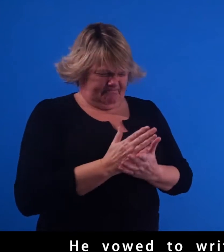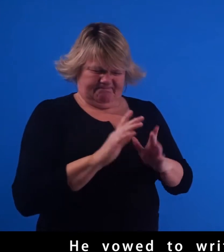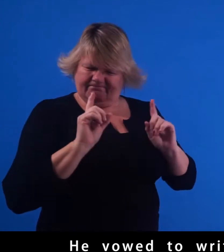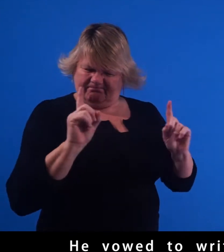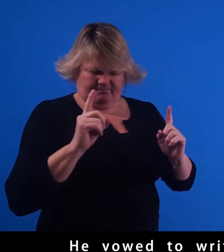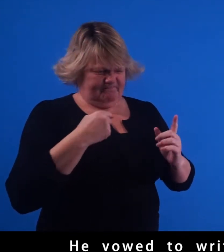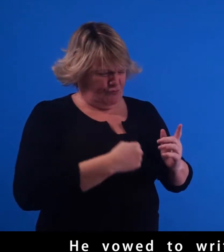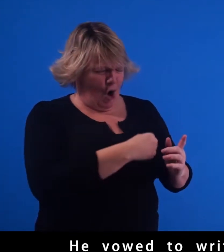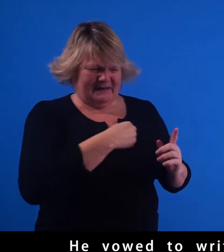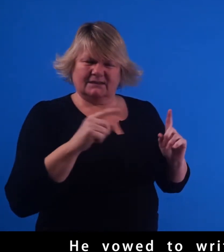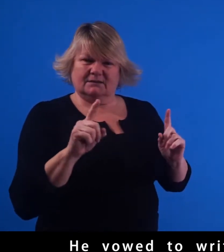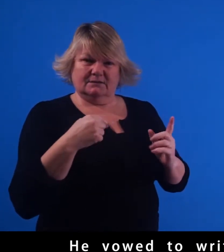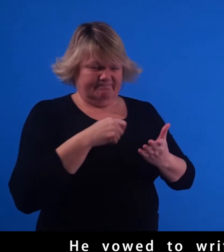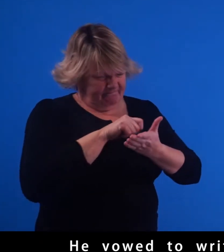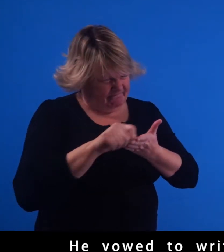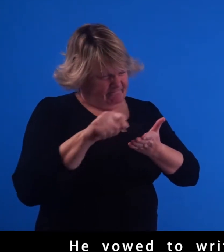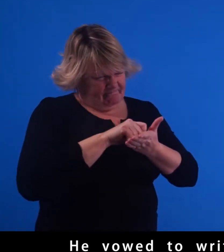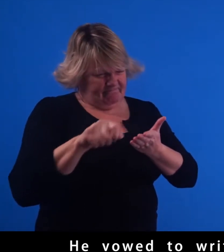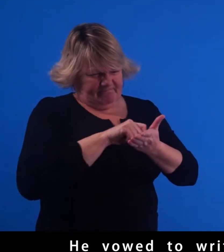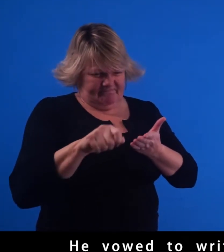He vowed to write his way out of debt,